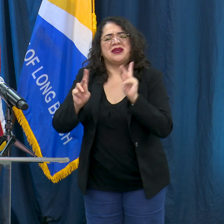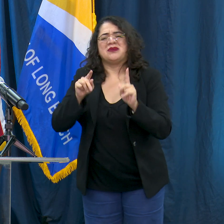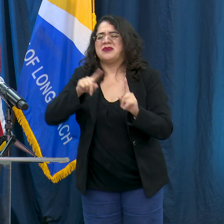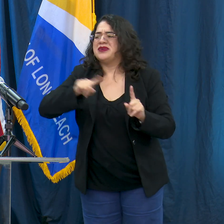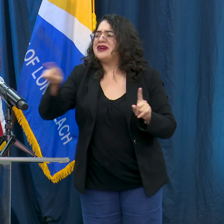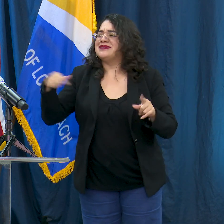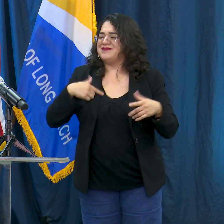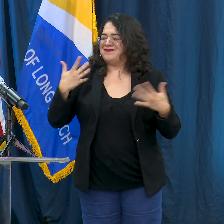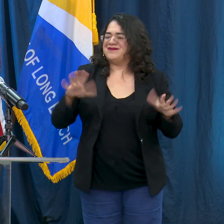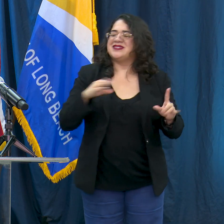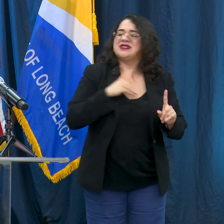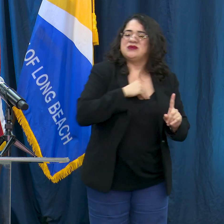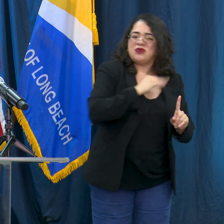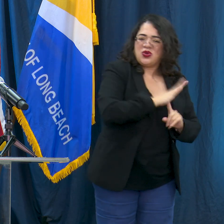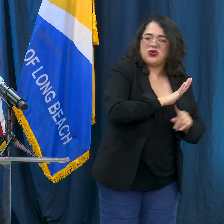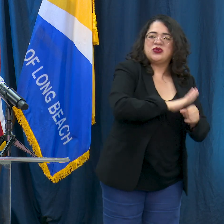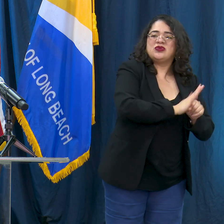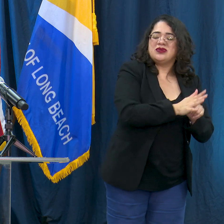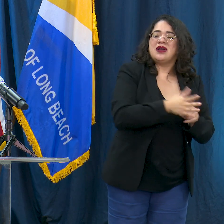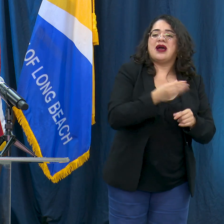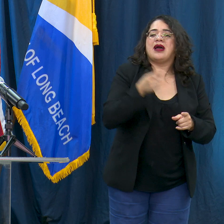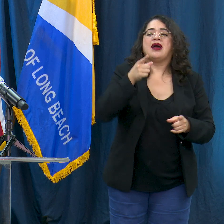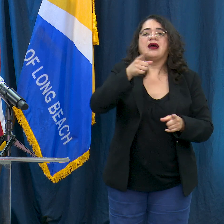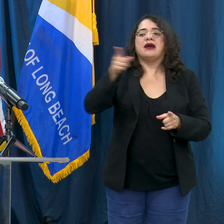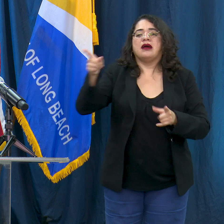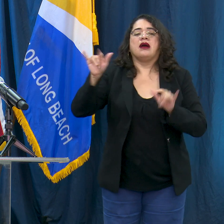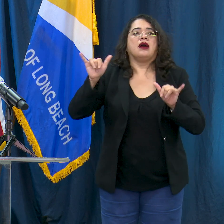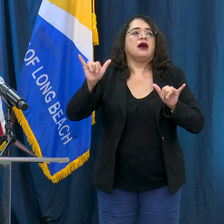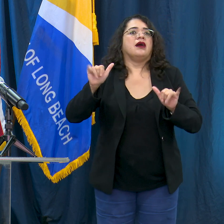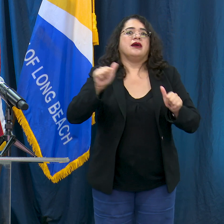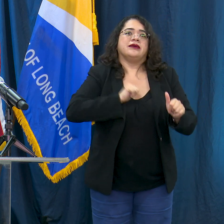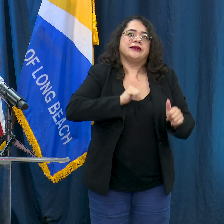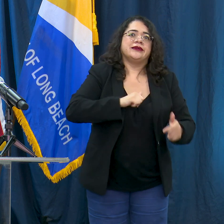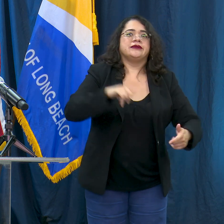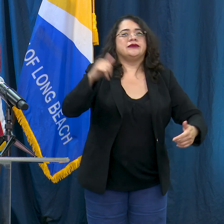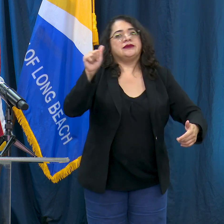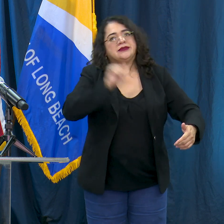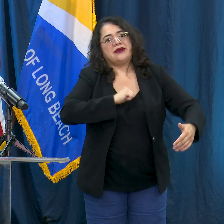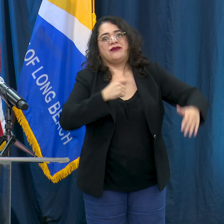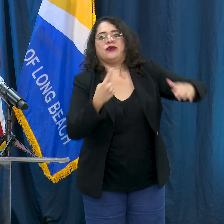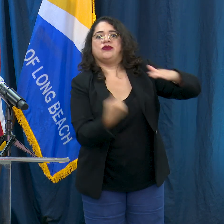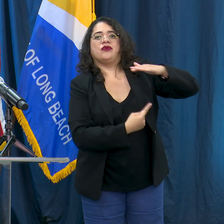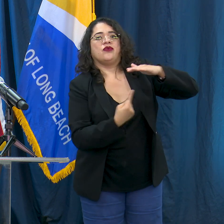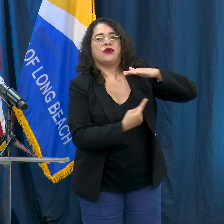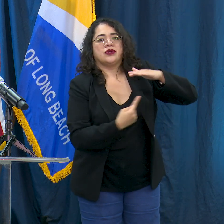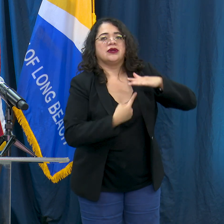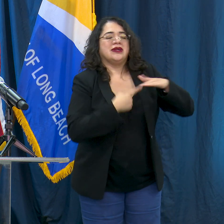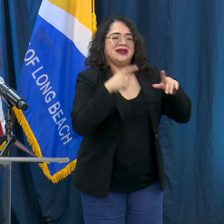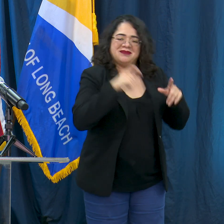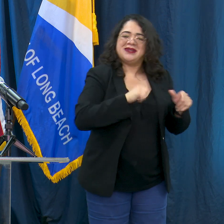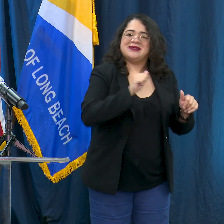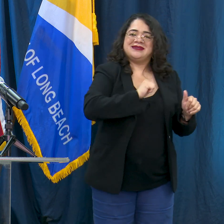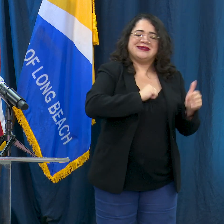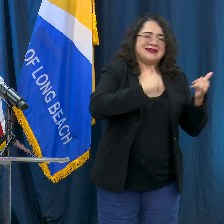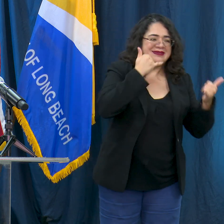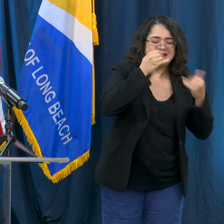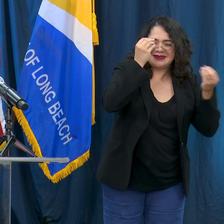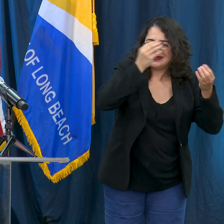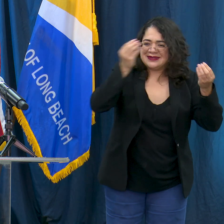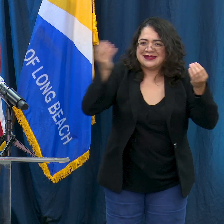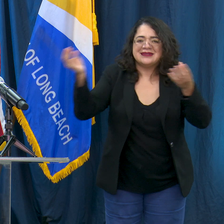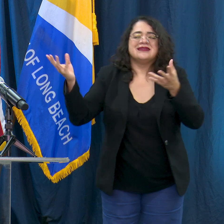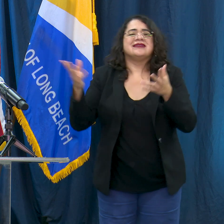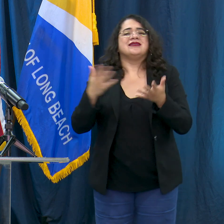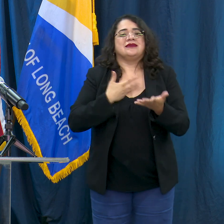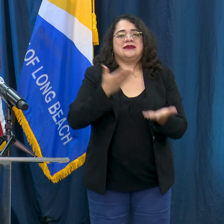self-quarantine at home and monitor for their symptoms to make sure it doesn't expand. So it takes all of us. So as we are weighing the risks